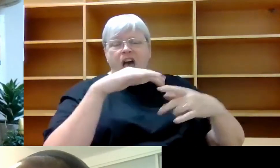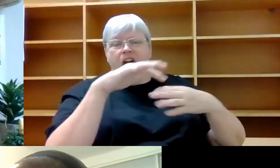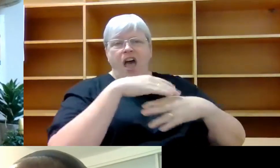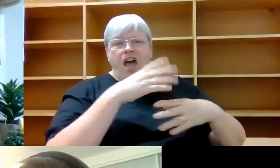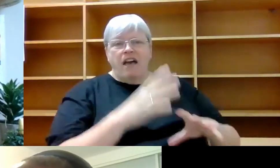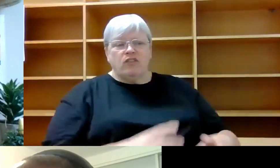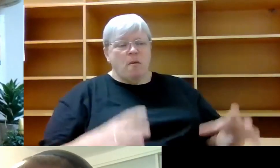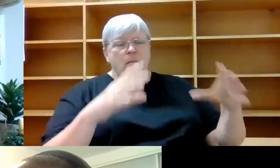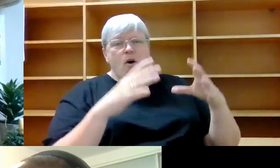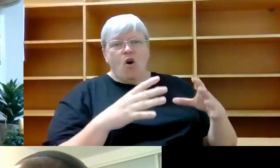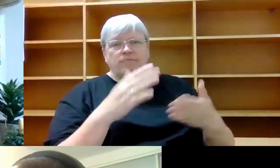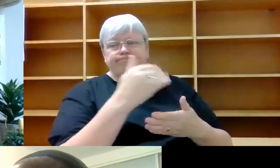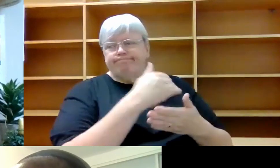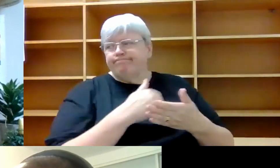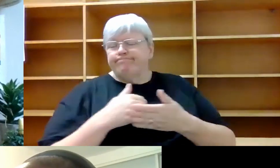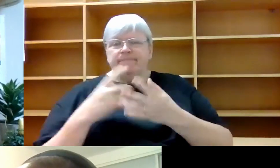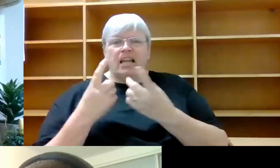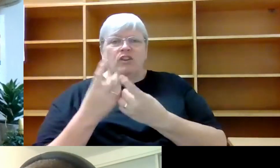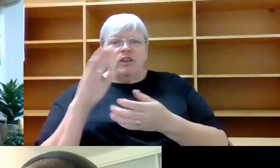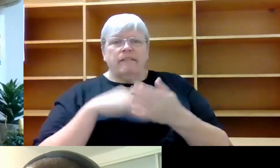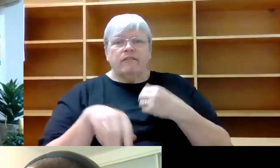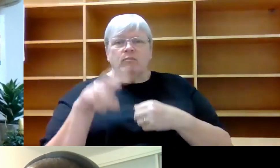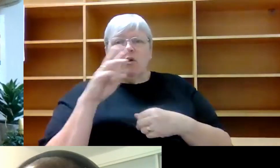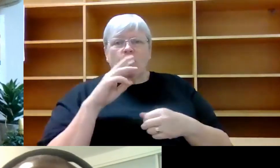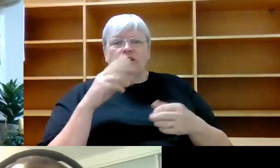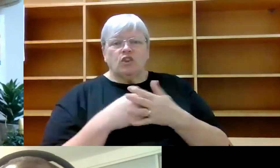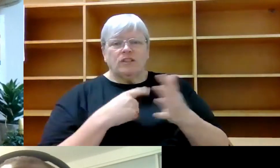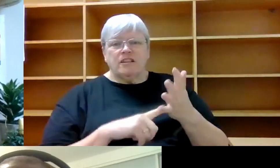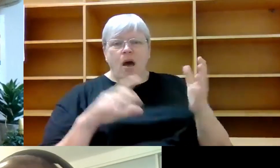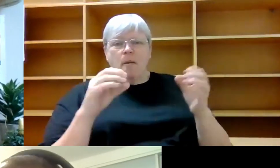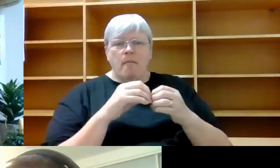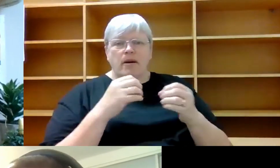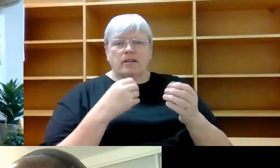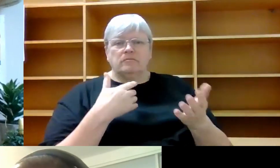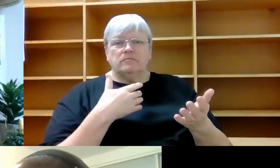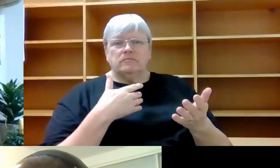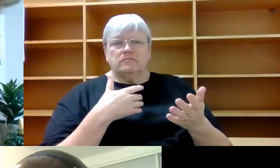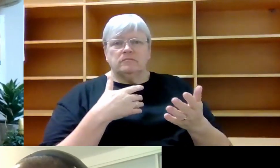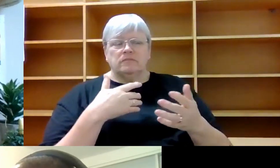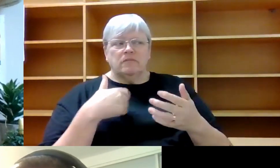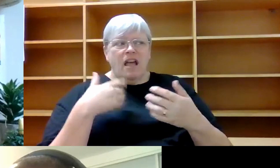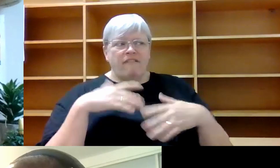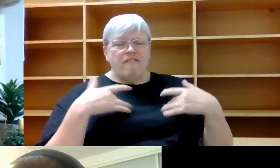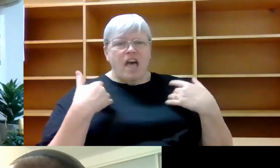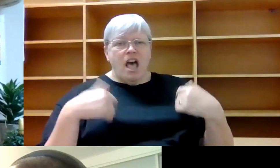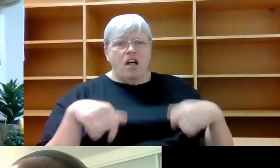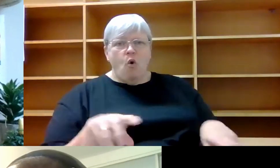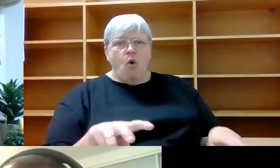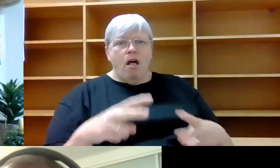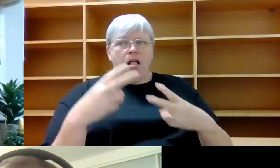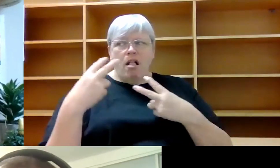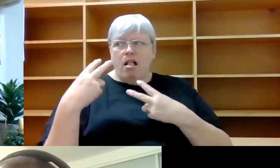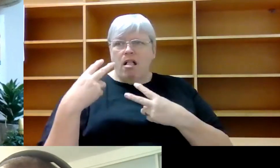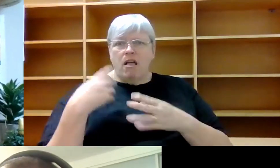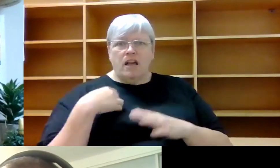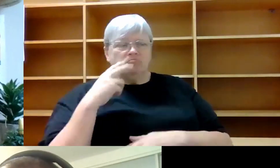We collected our billhooks from the water tub. I sensed all eyes on me. I glanced up and down the